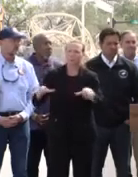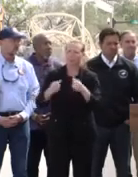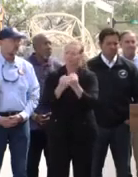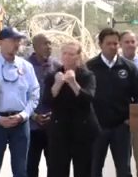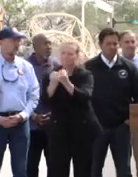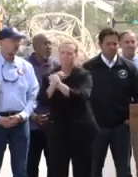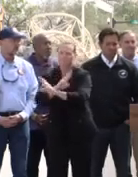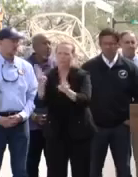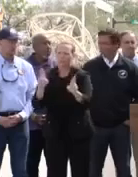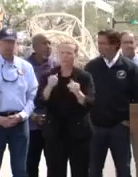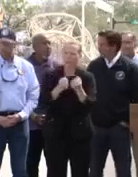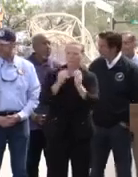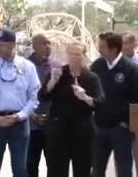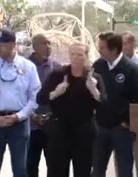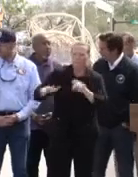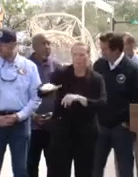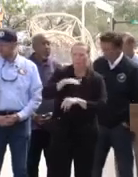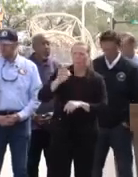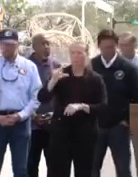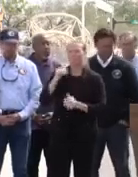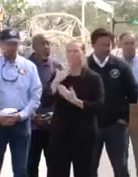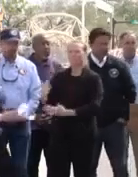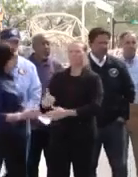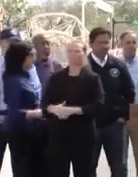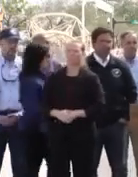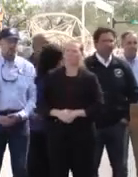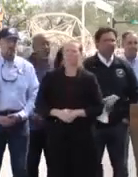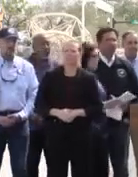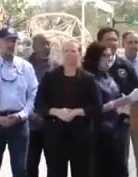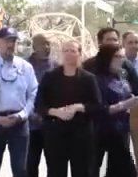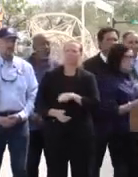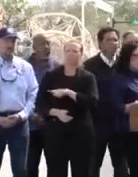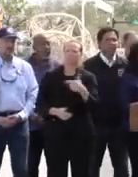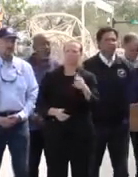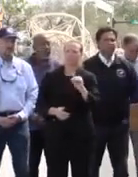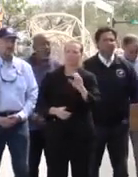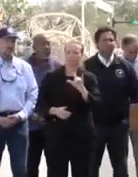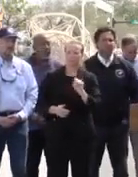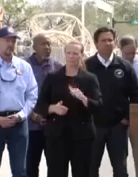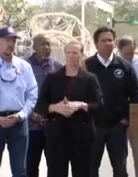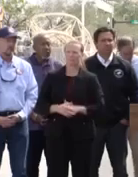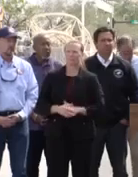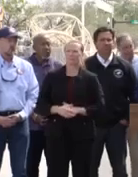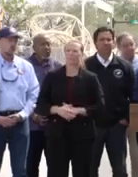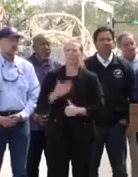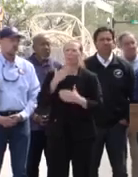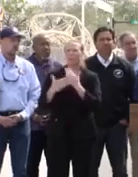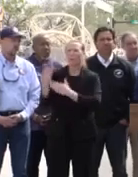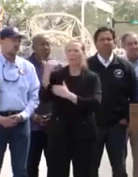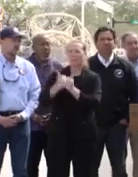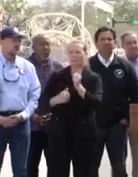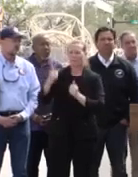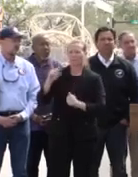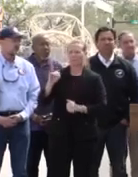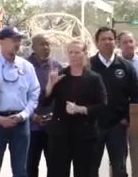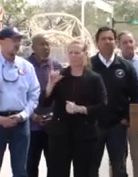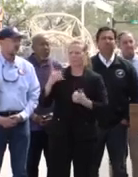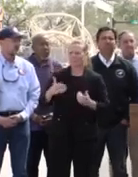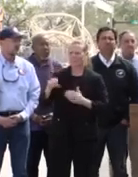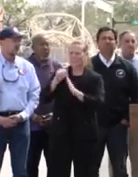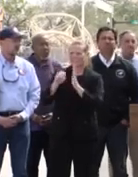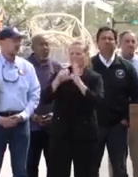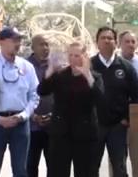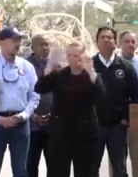and the state of Florida. Thank you. Good morning, everyone. Melissa Satia, State President for Duke